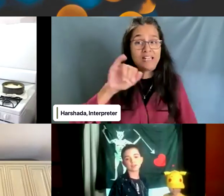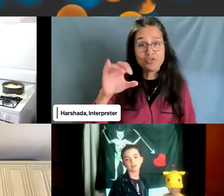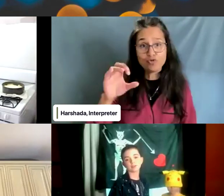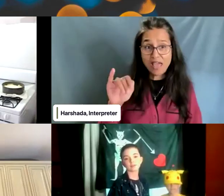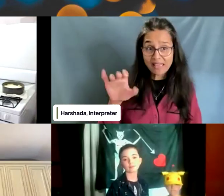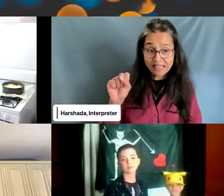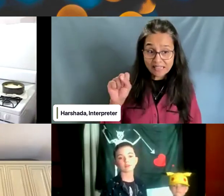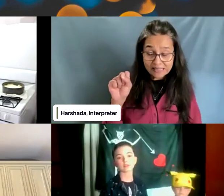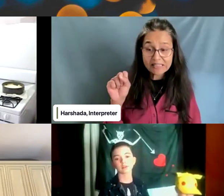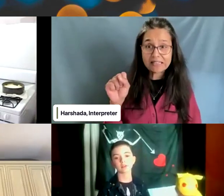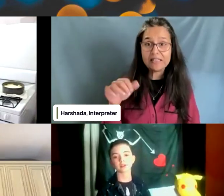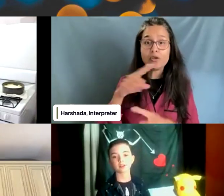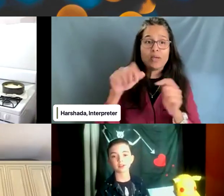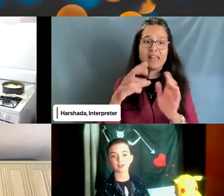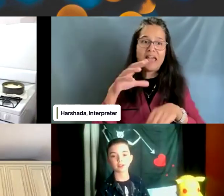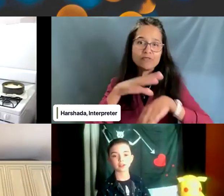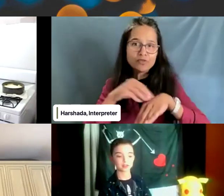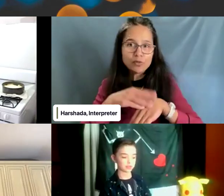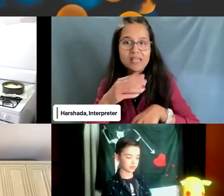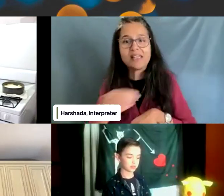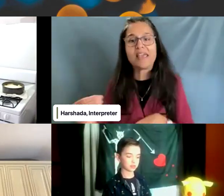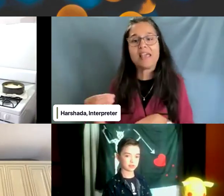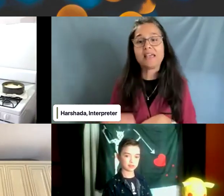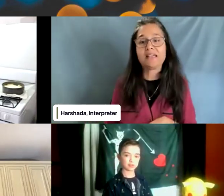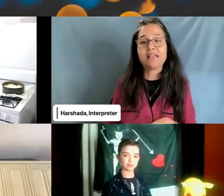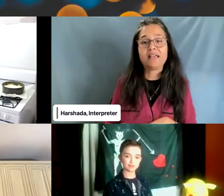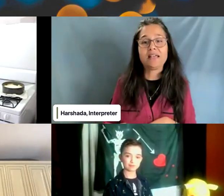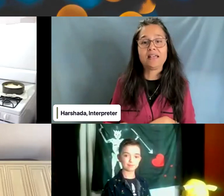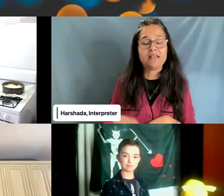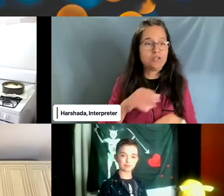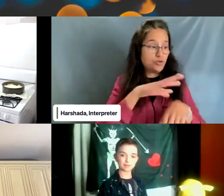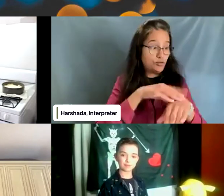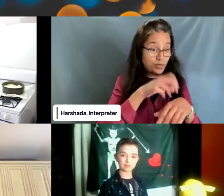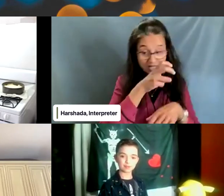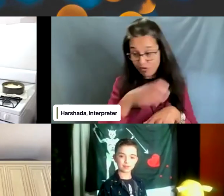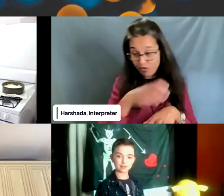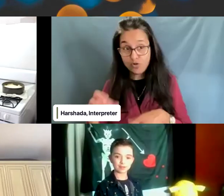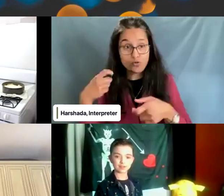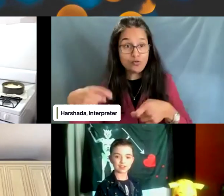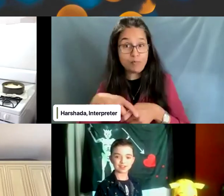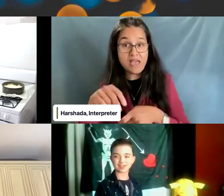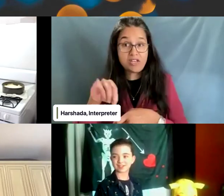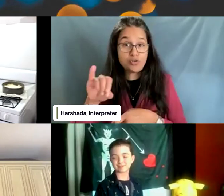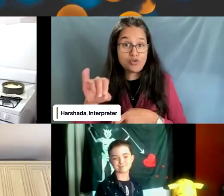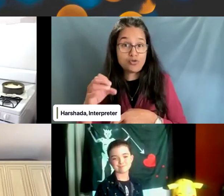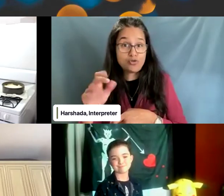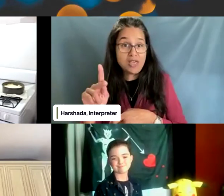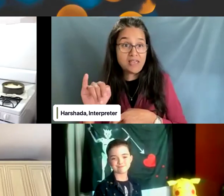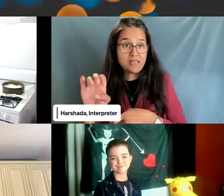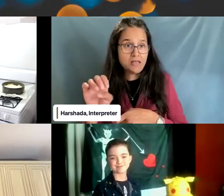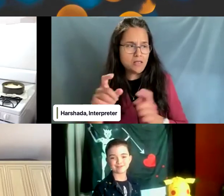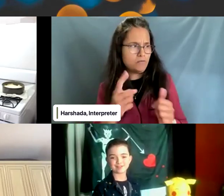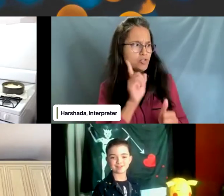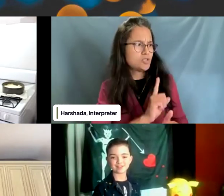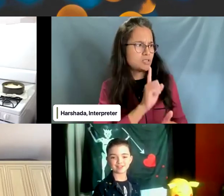When we give the Swede to Spanish Jackie, we're like, here, he's single, right? At the beginning. And then the Swede